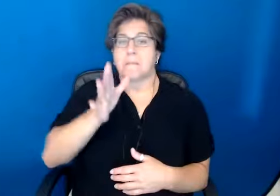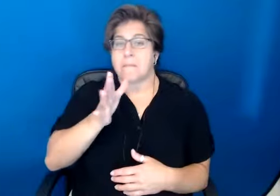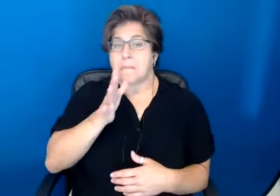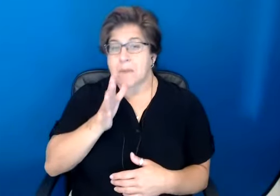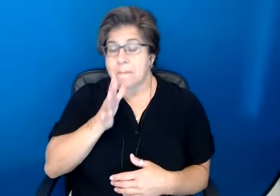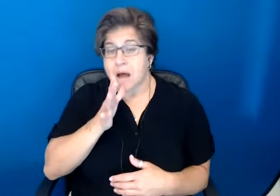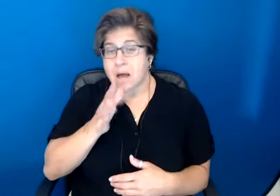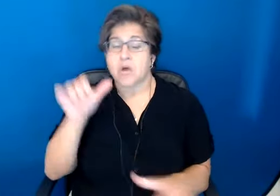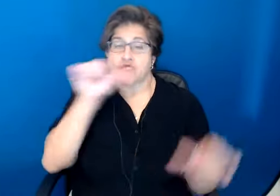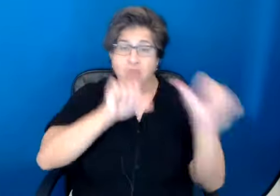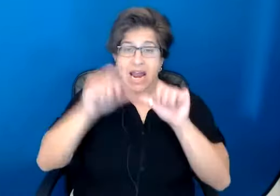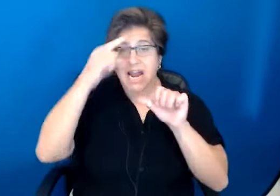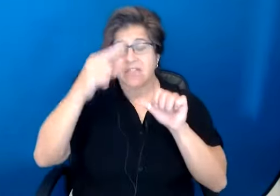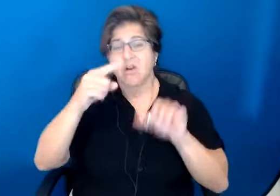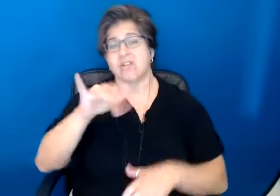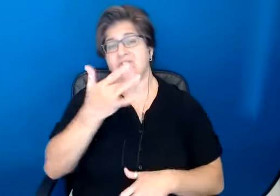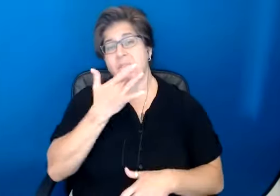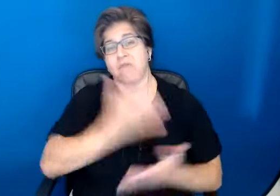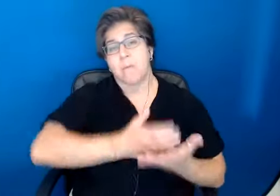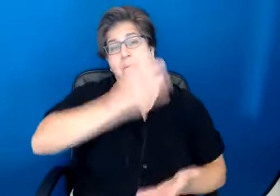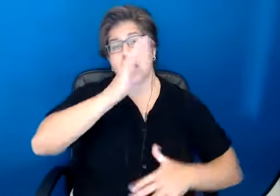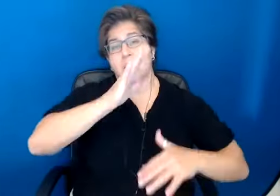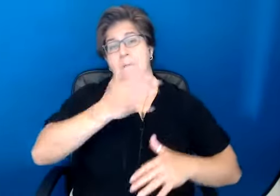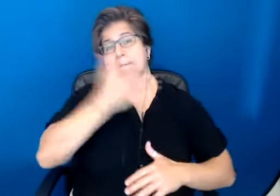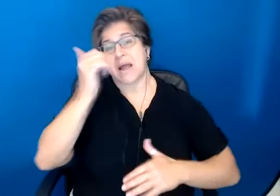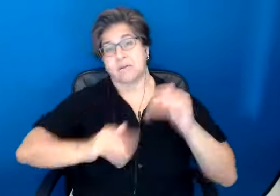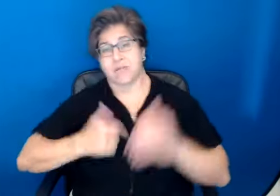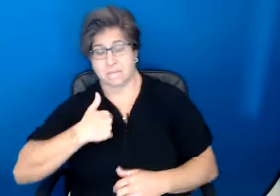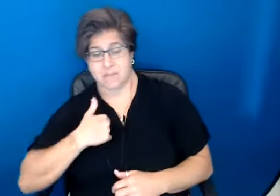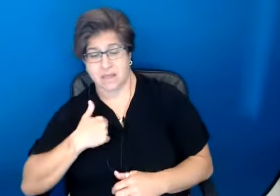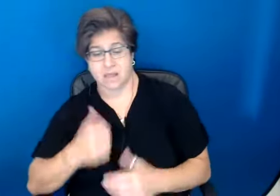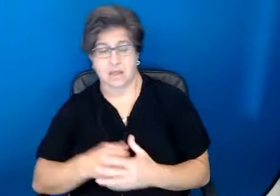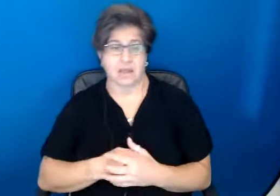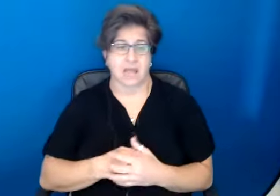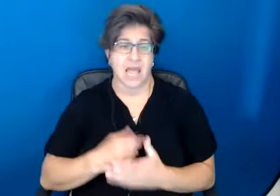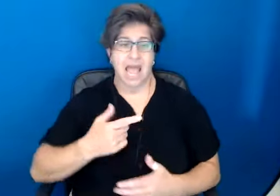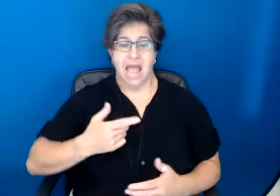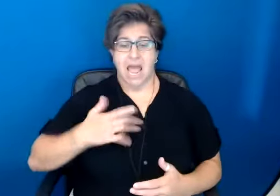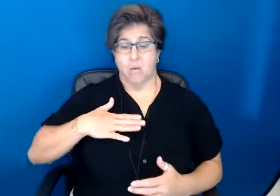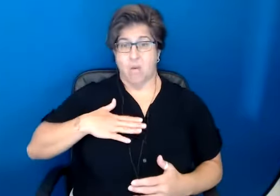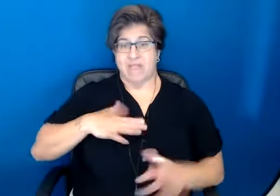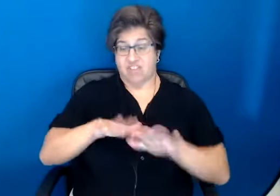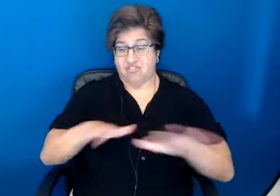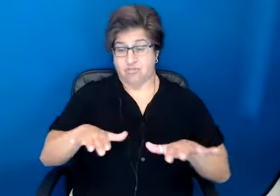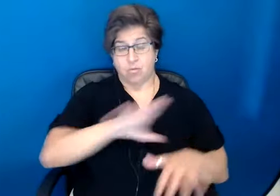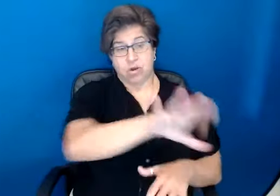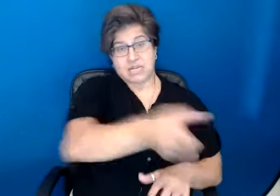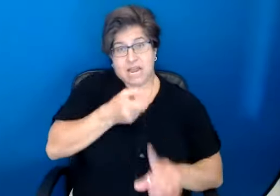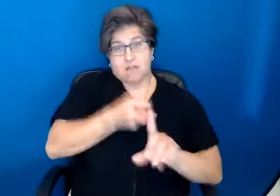for a while, and we were actually, alcoholism got us removed from my mother. You know, we were put in a children's home, what it's called in Scotland, and I